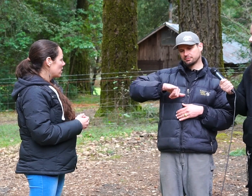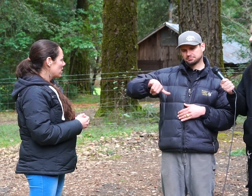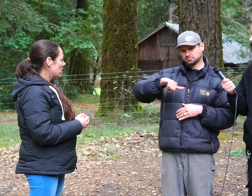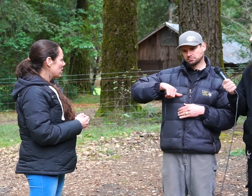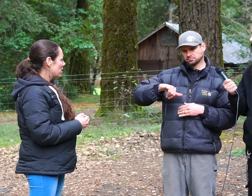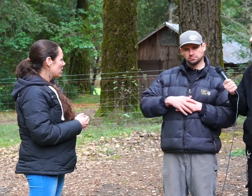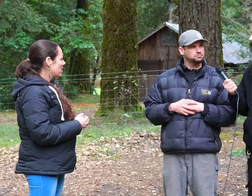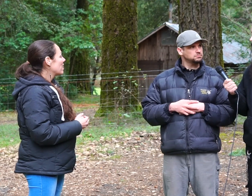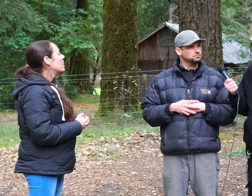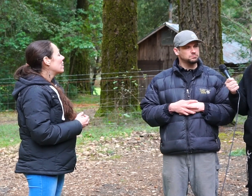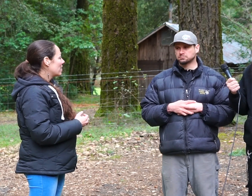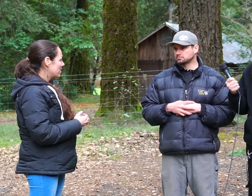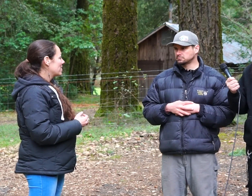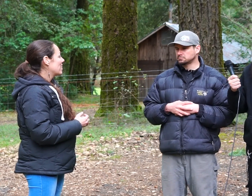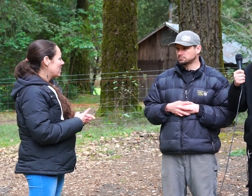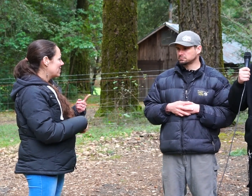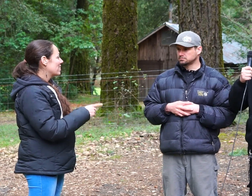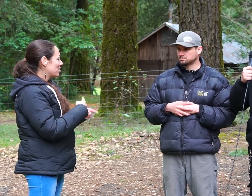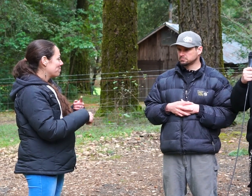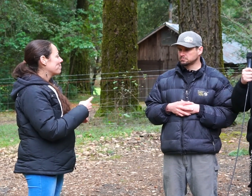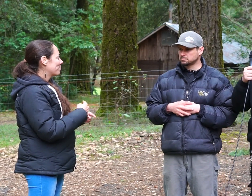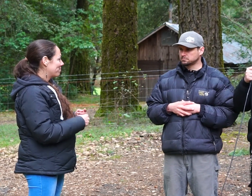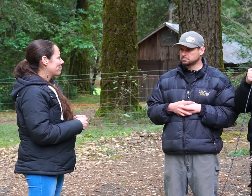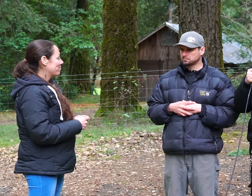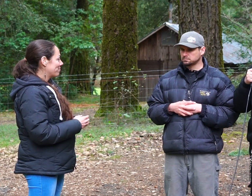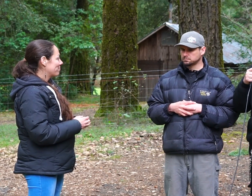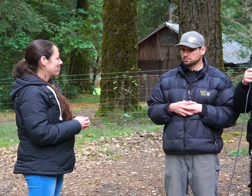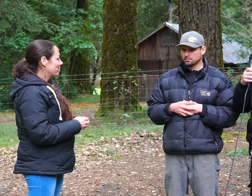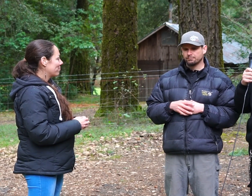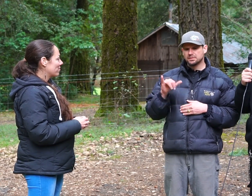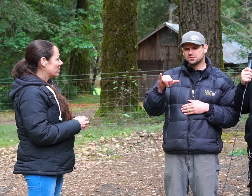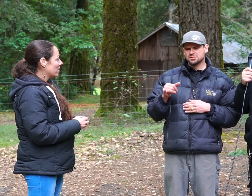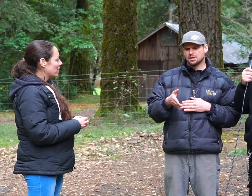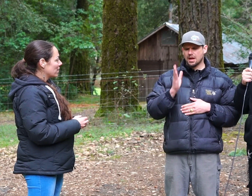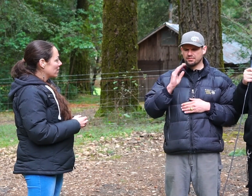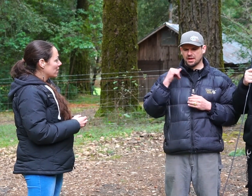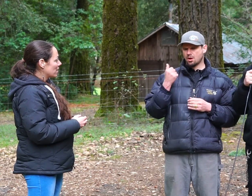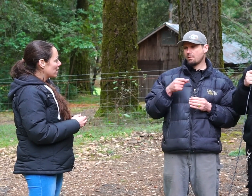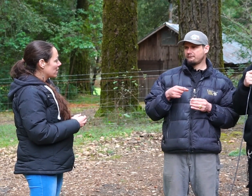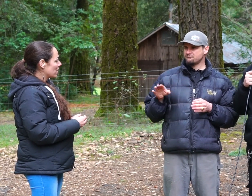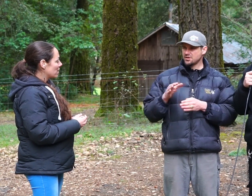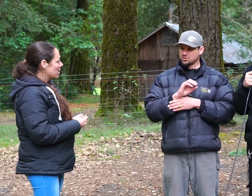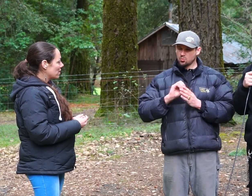yes okay so she was asking how fish waste is similar to terrestrial